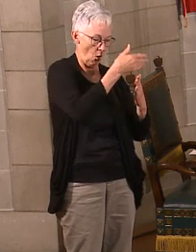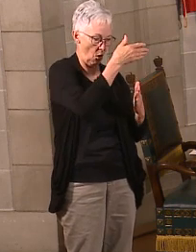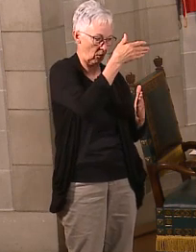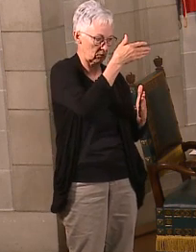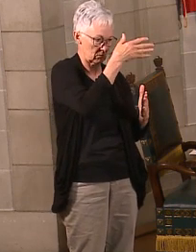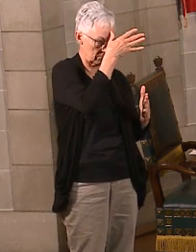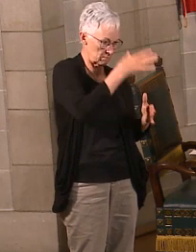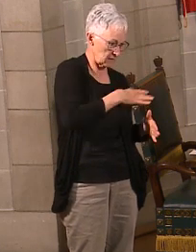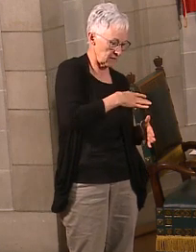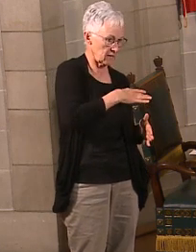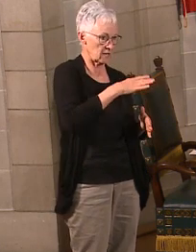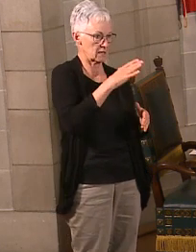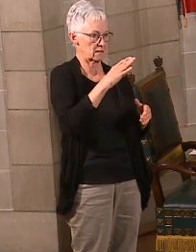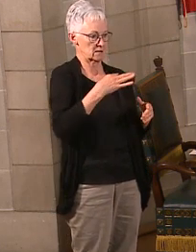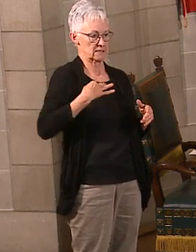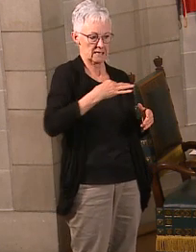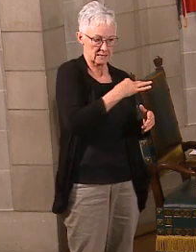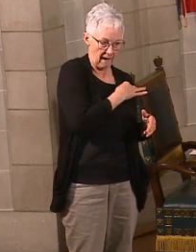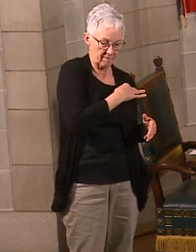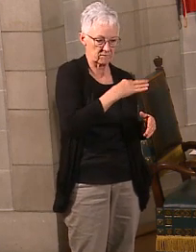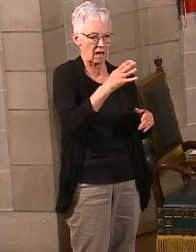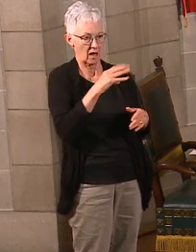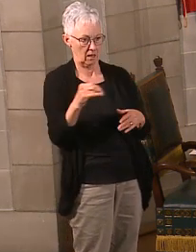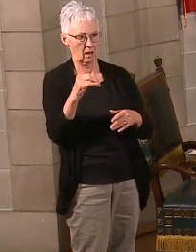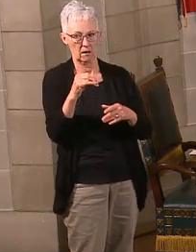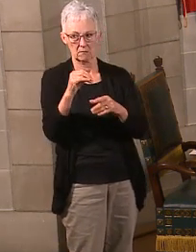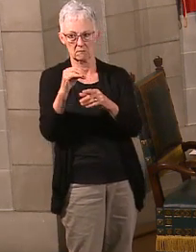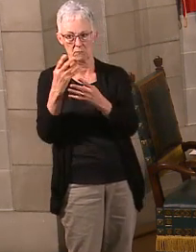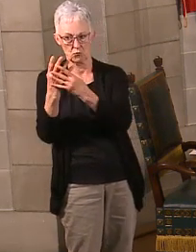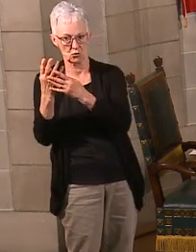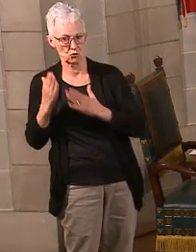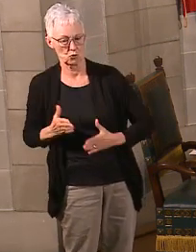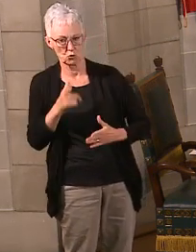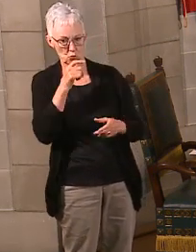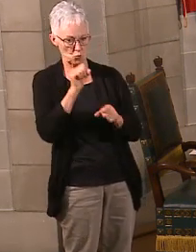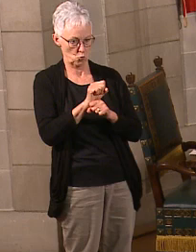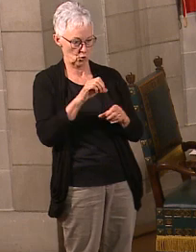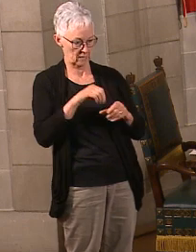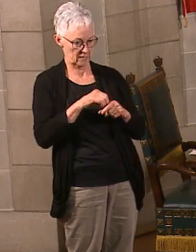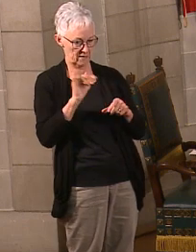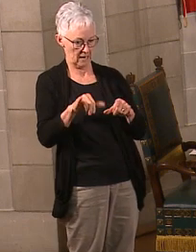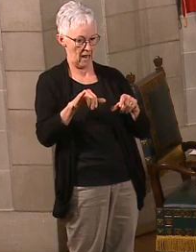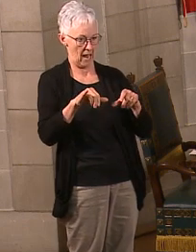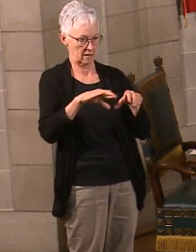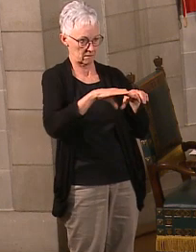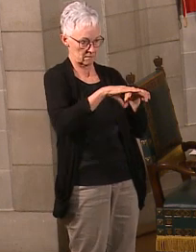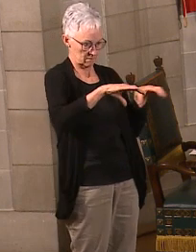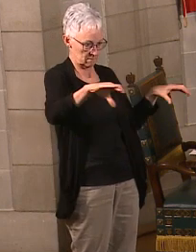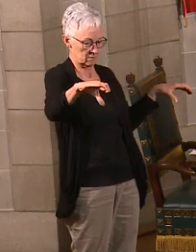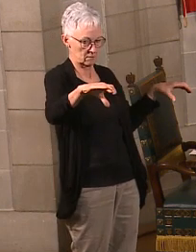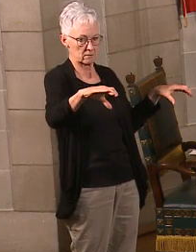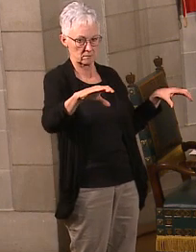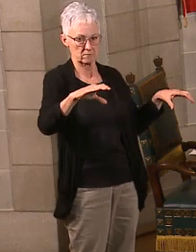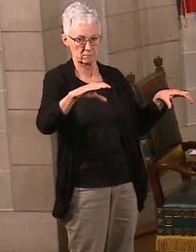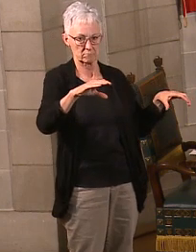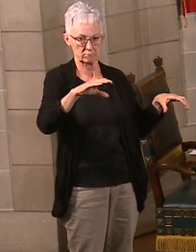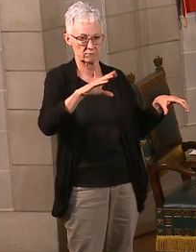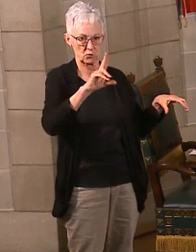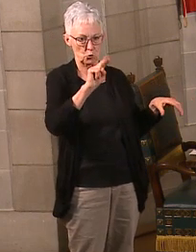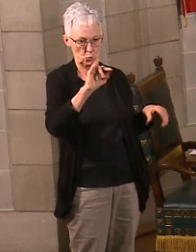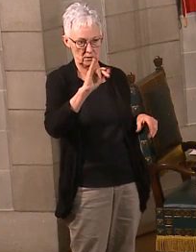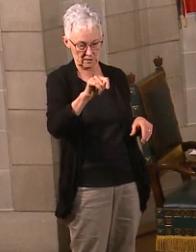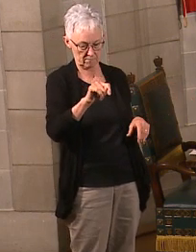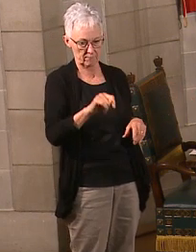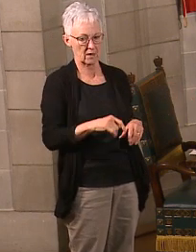in those units. That will help greatly with that spread of airborne droplets. We've directed people that they're to wear the